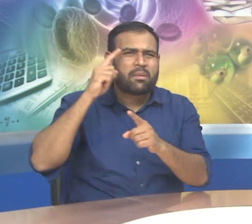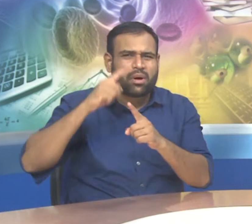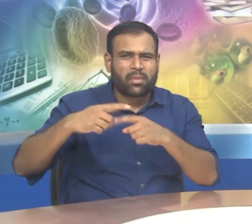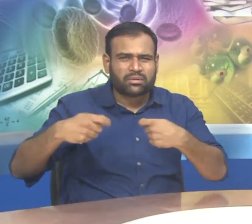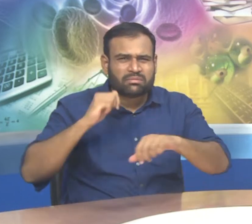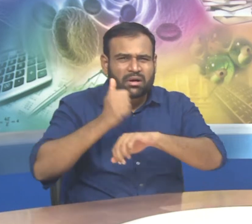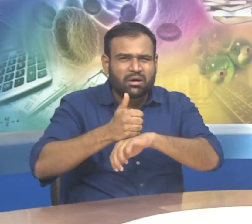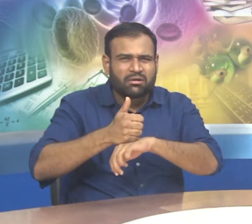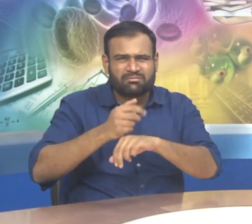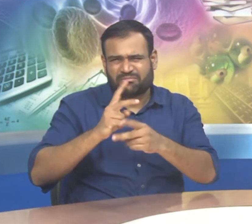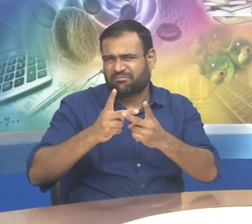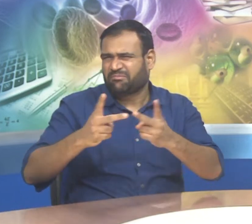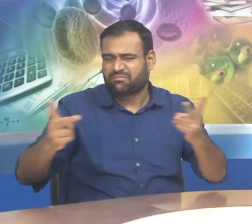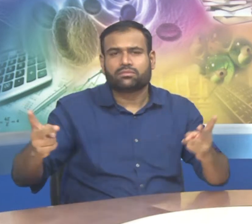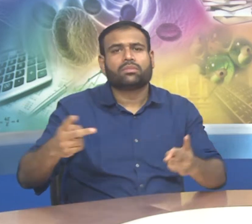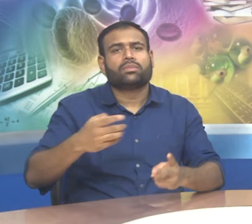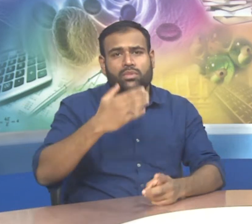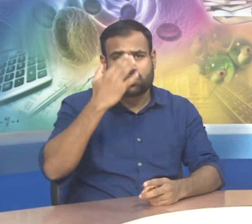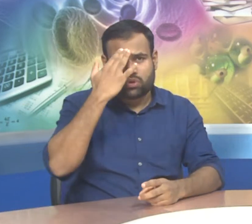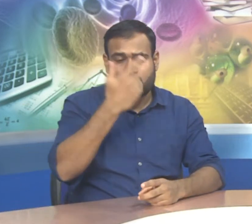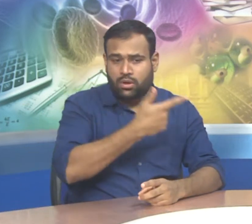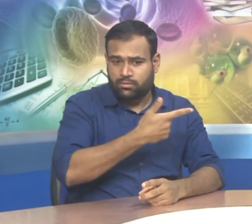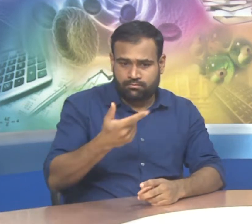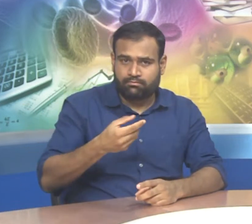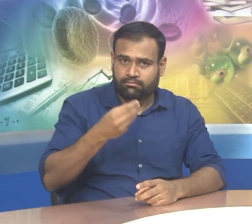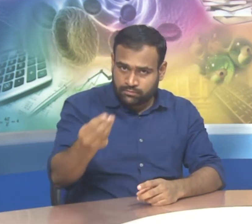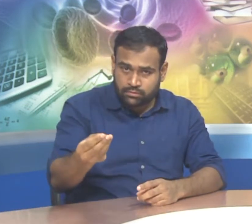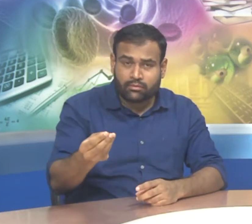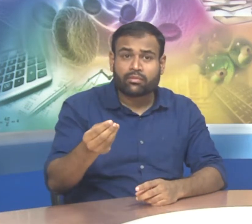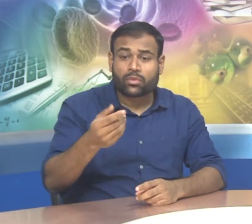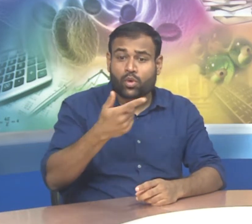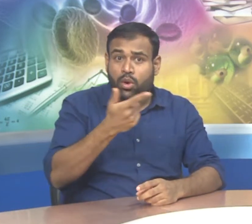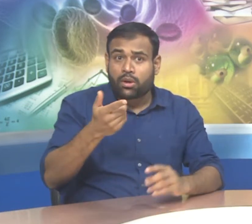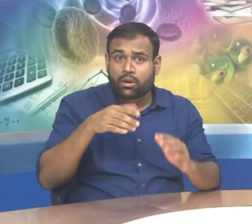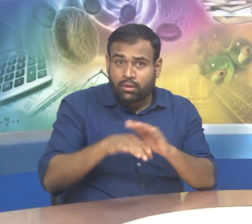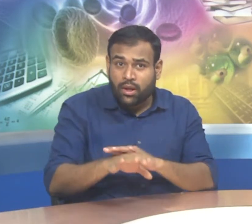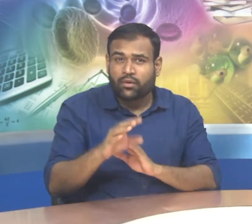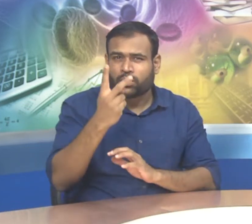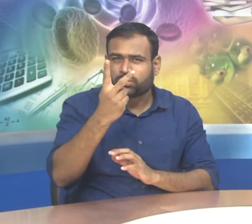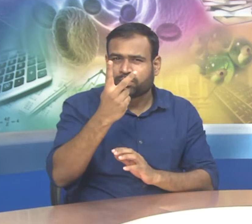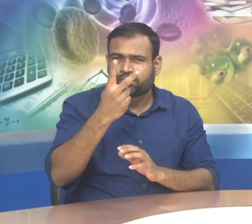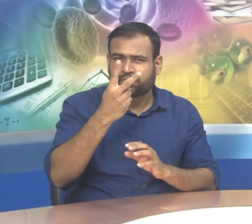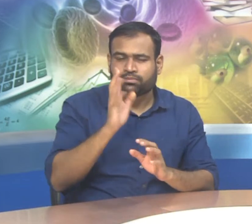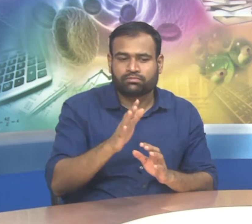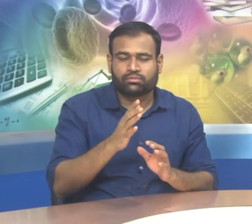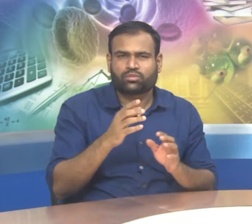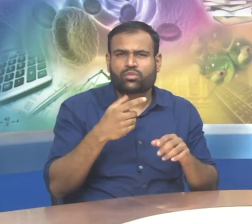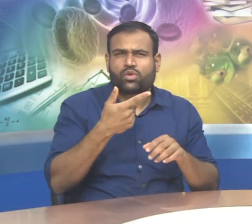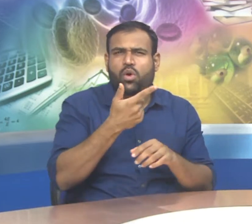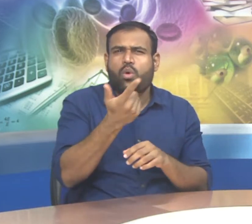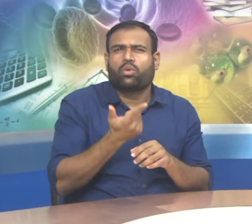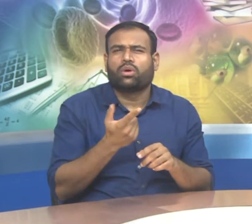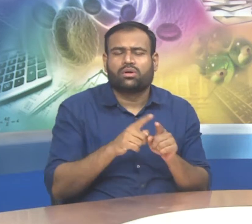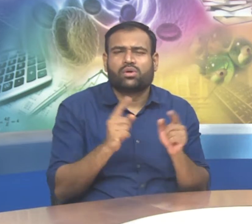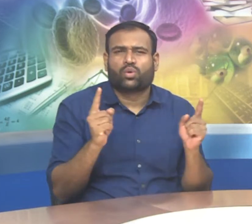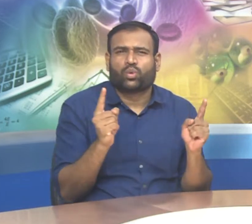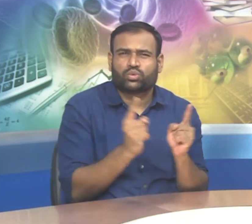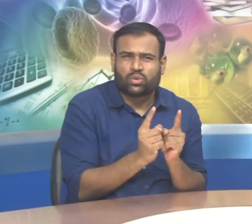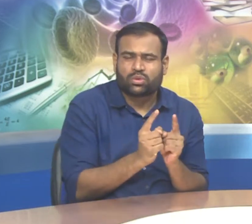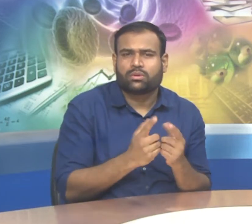Fourth point explains that it provides loans and advances to businessmen for